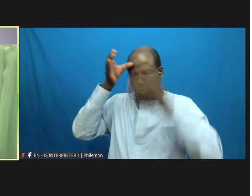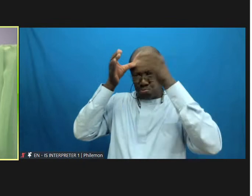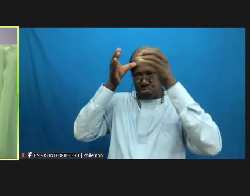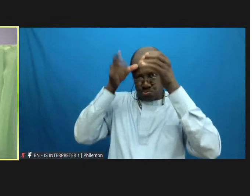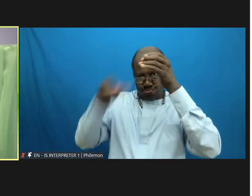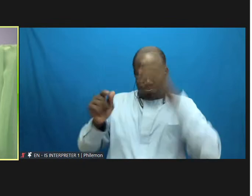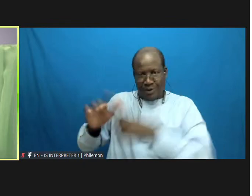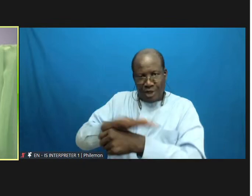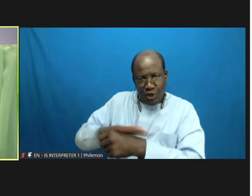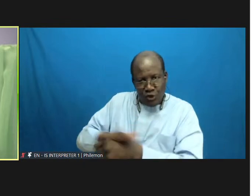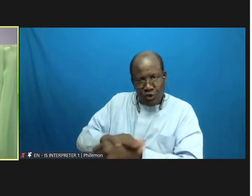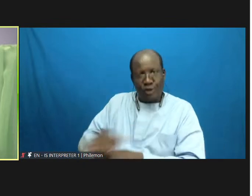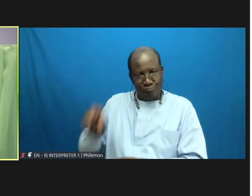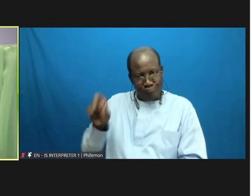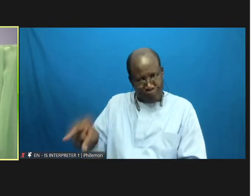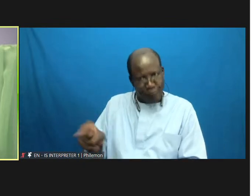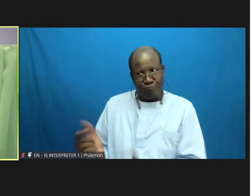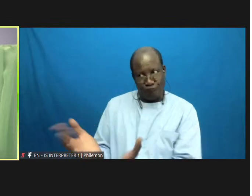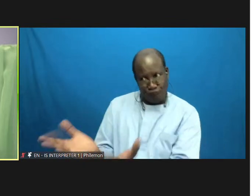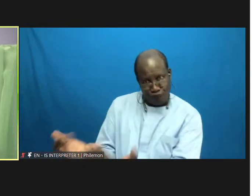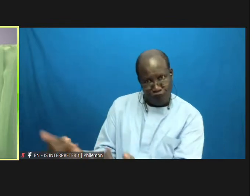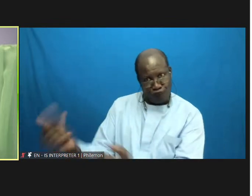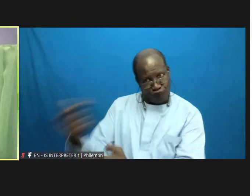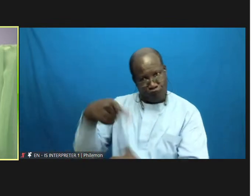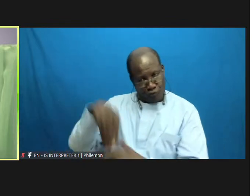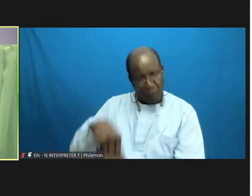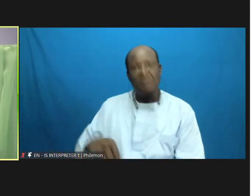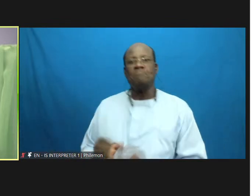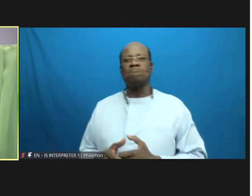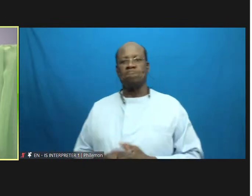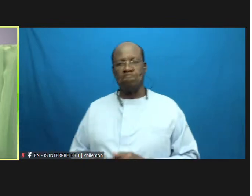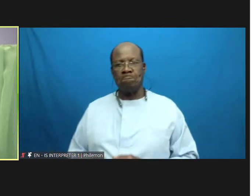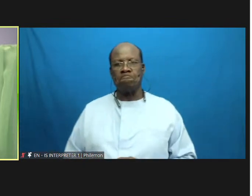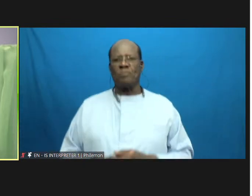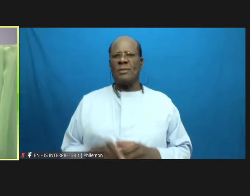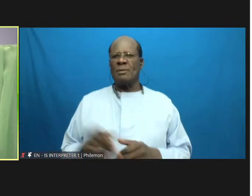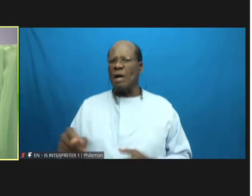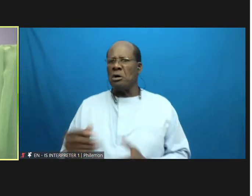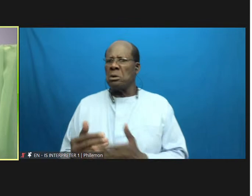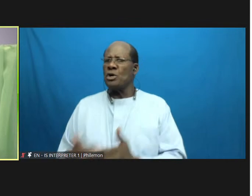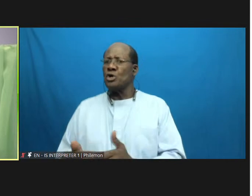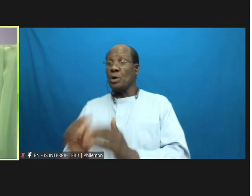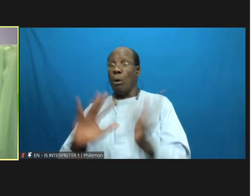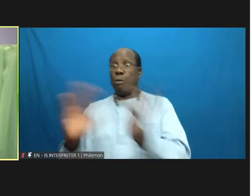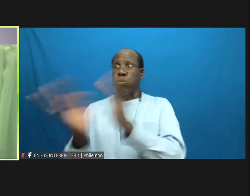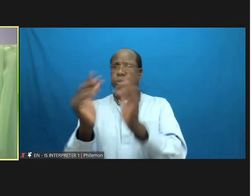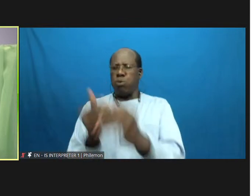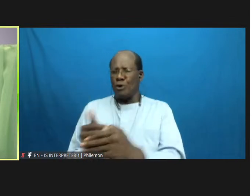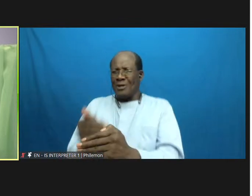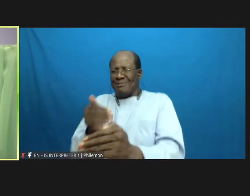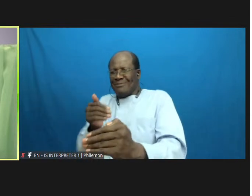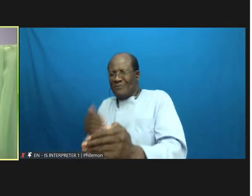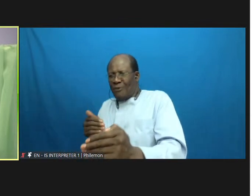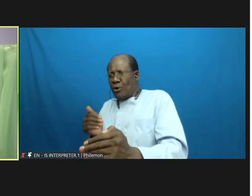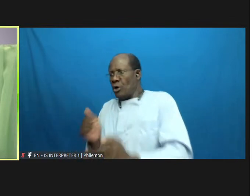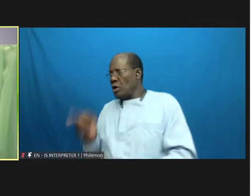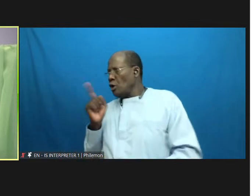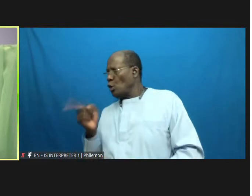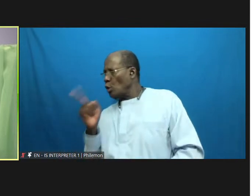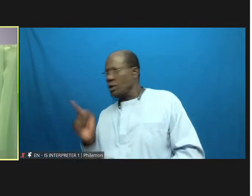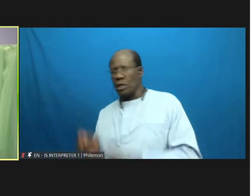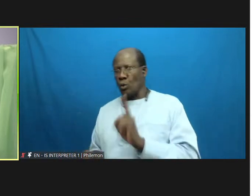there was a final call for again, a strong early warning system to inform the community, as they put it